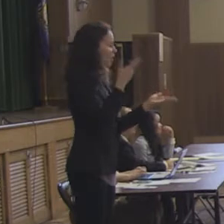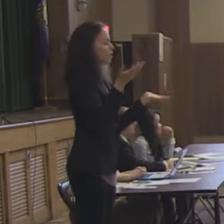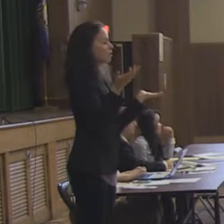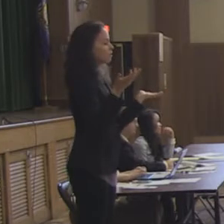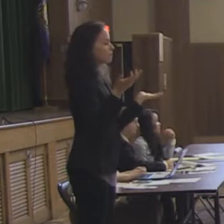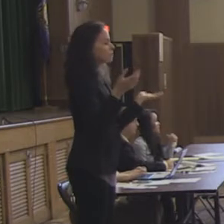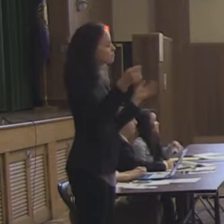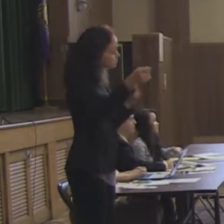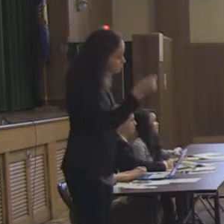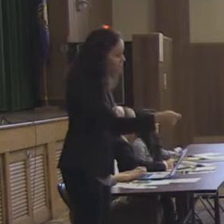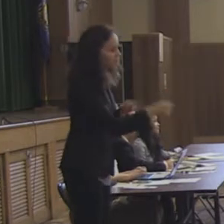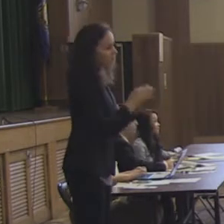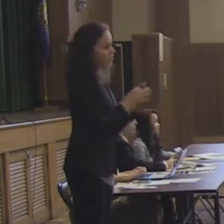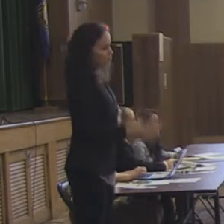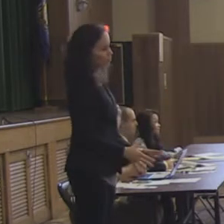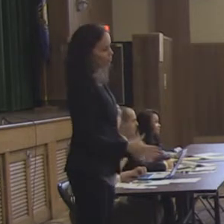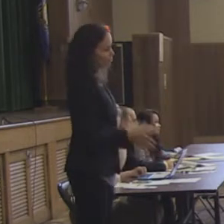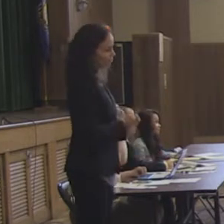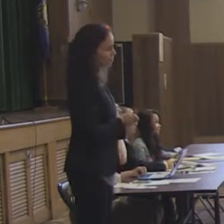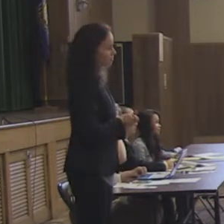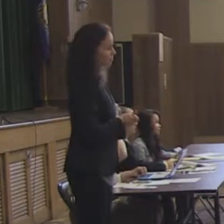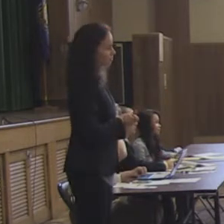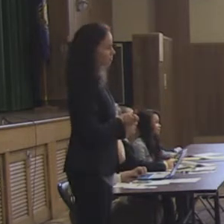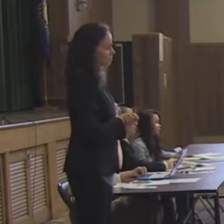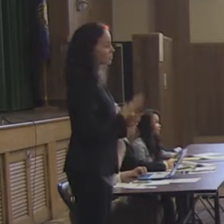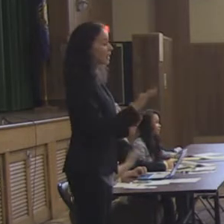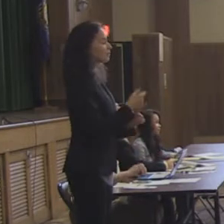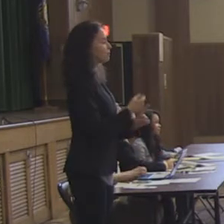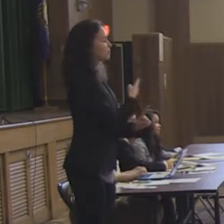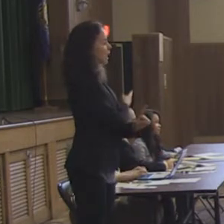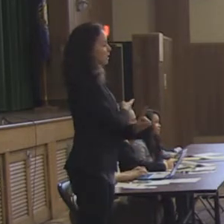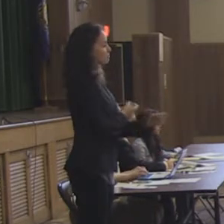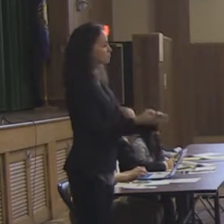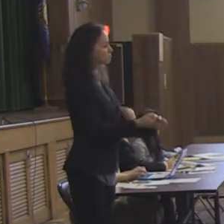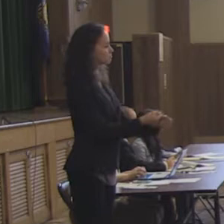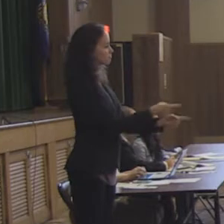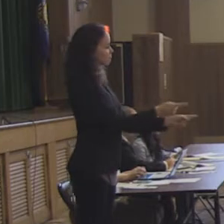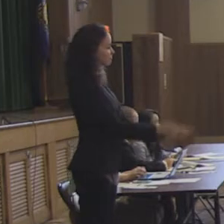without the use of an interpreter. So that was an aside.